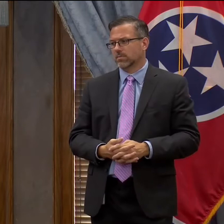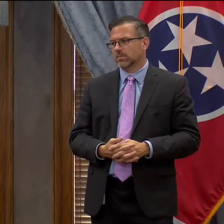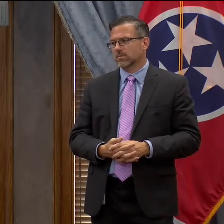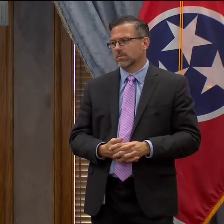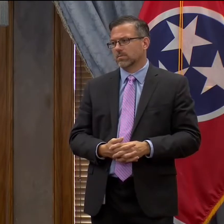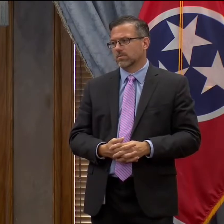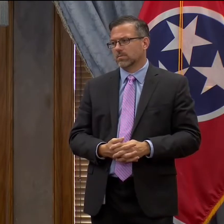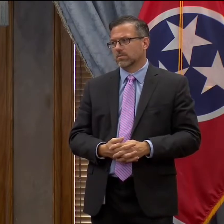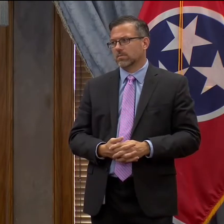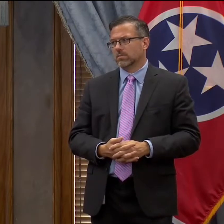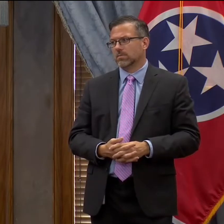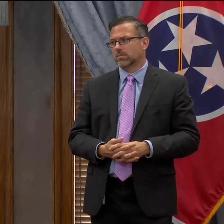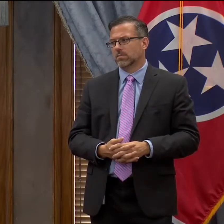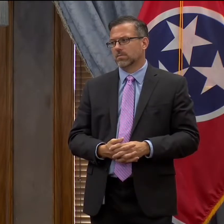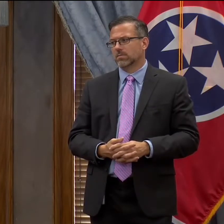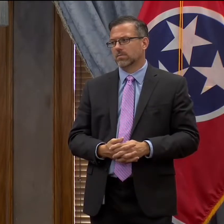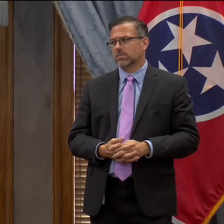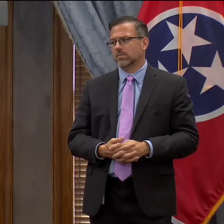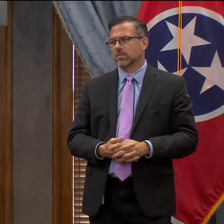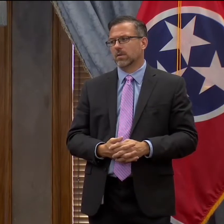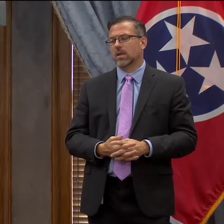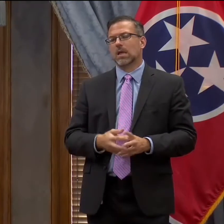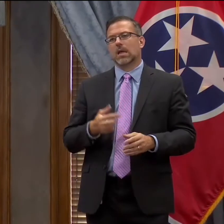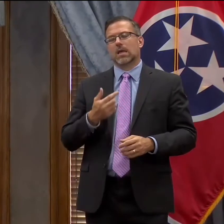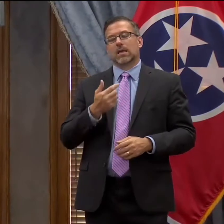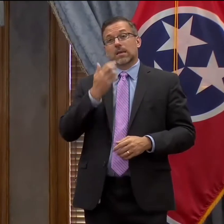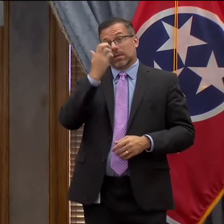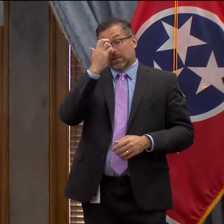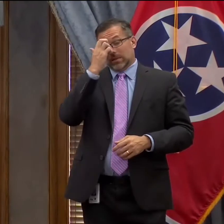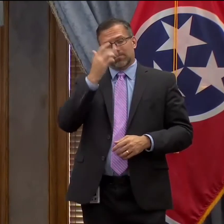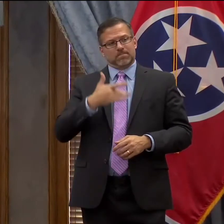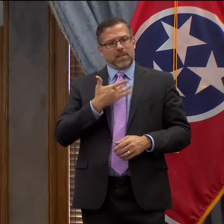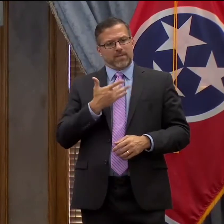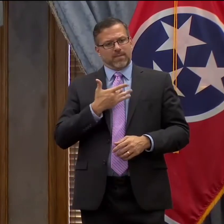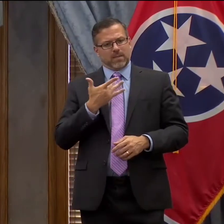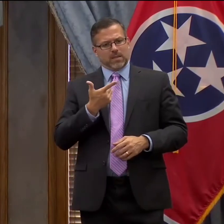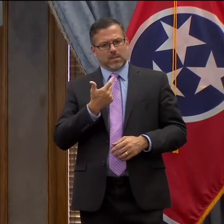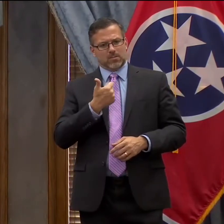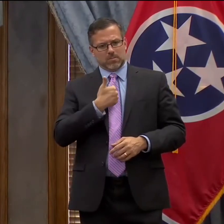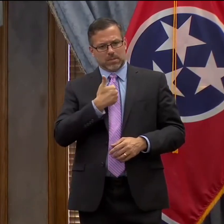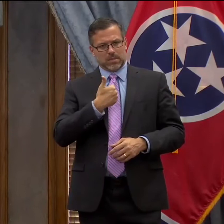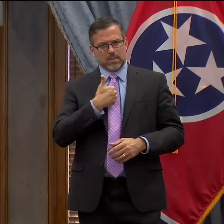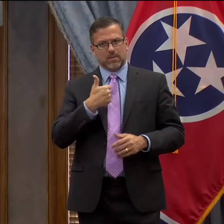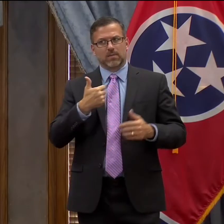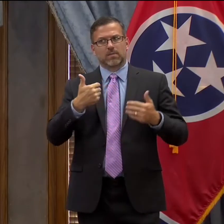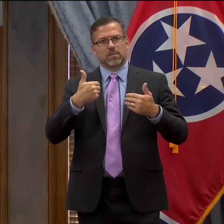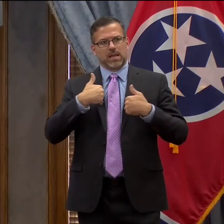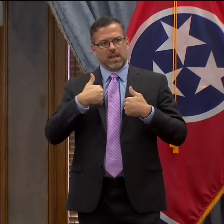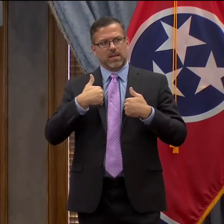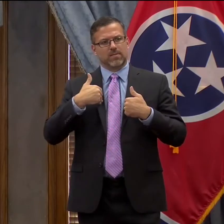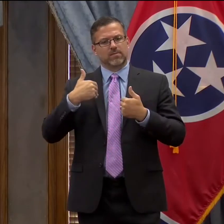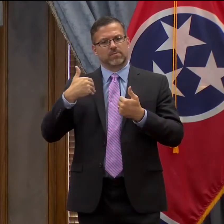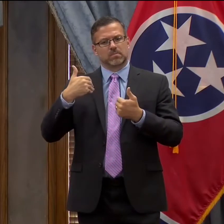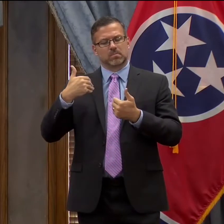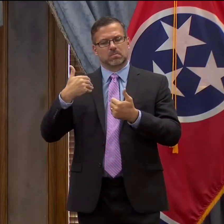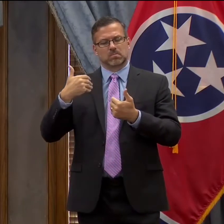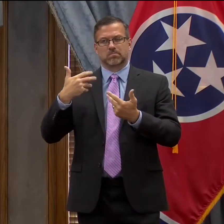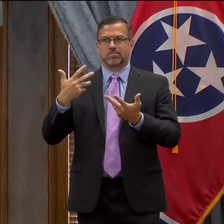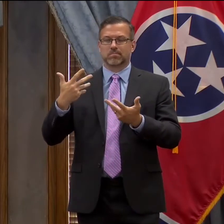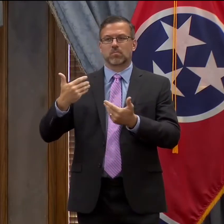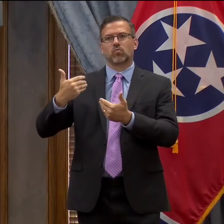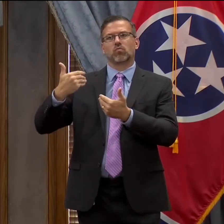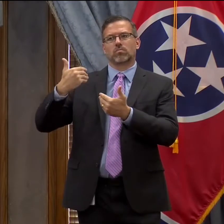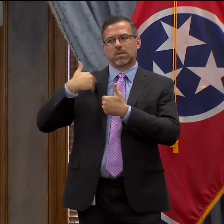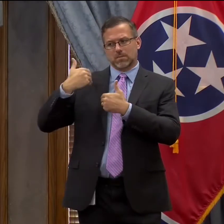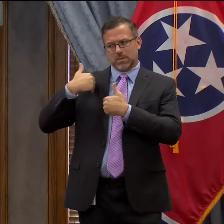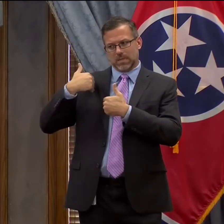I believe that I have a responsibility as a steward of the funding that comes to